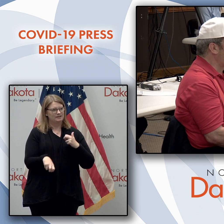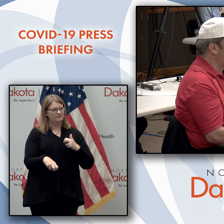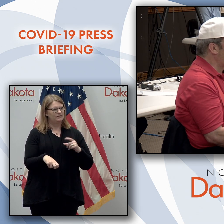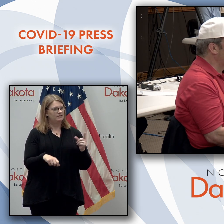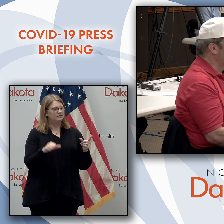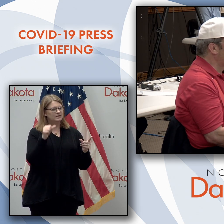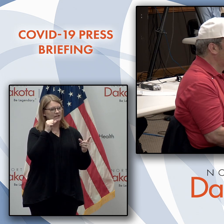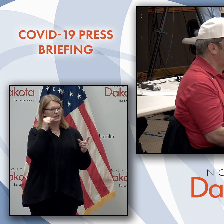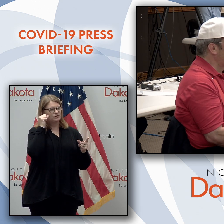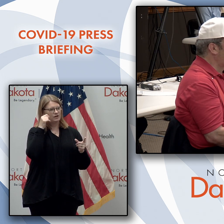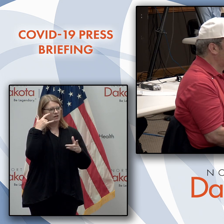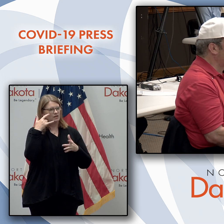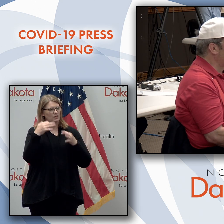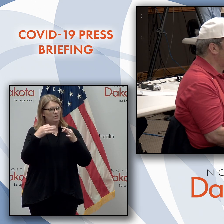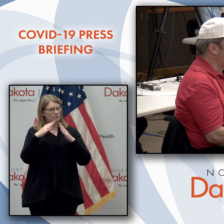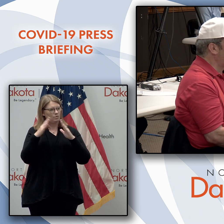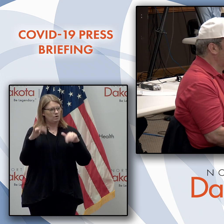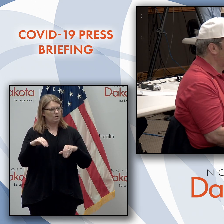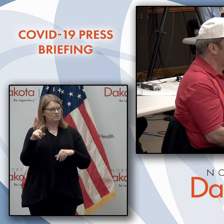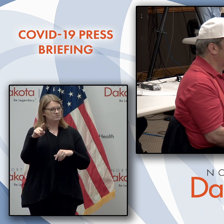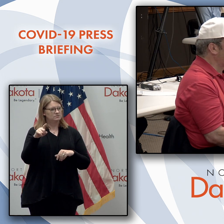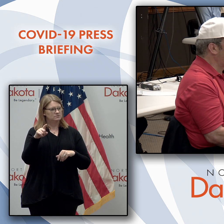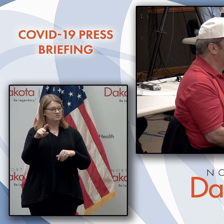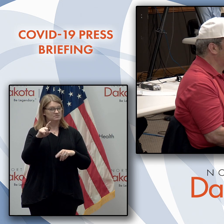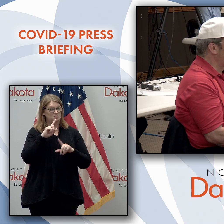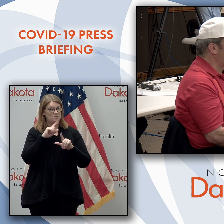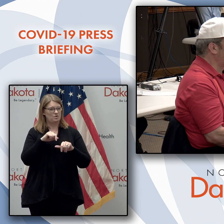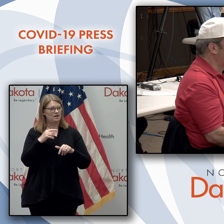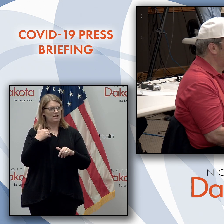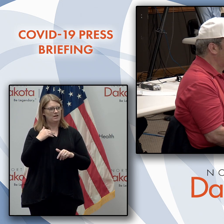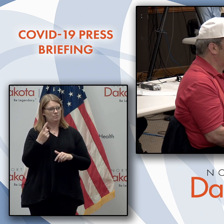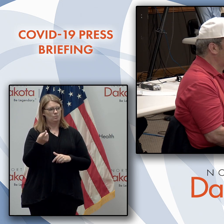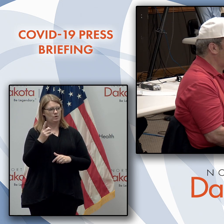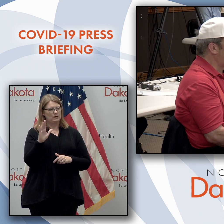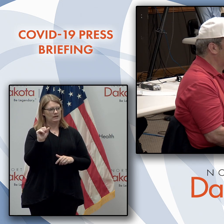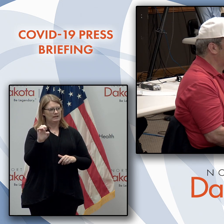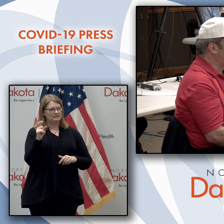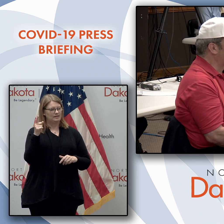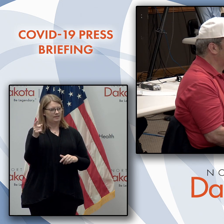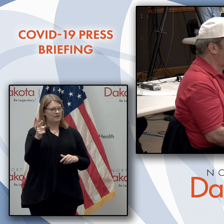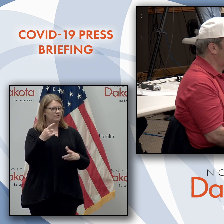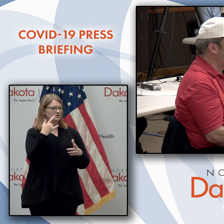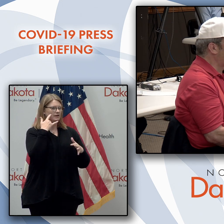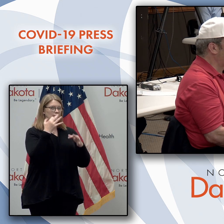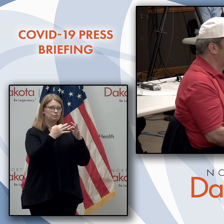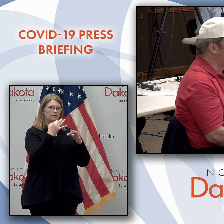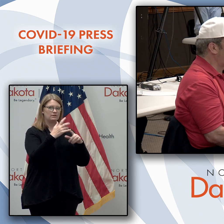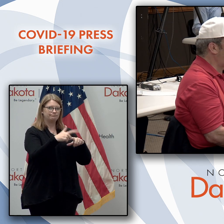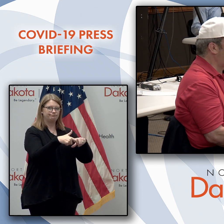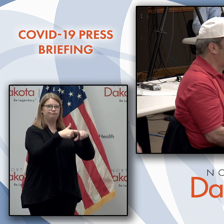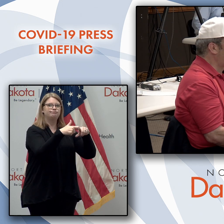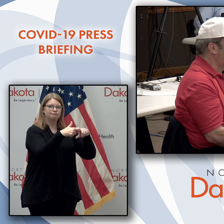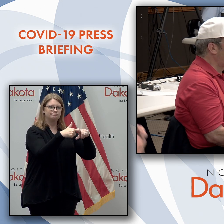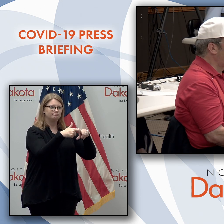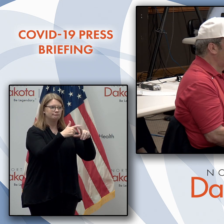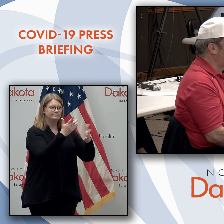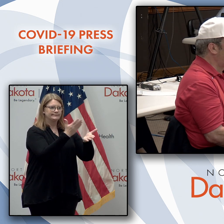Yesterday, the courthouse reported that they had a case there. A trial actually got stopped right in the middle of the